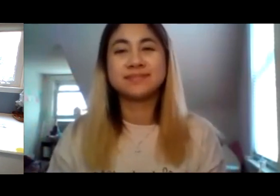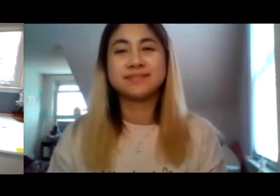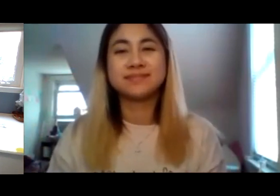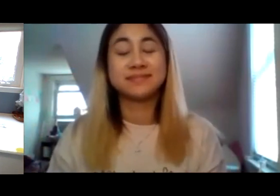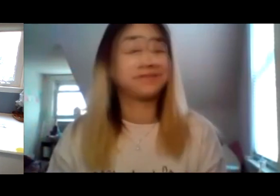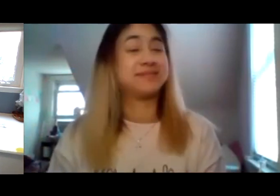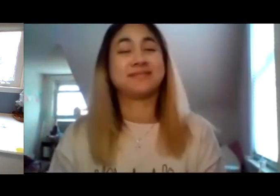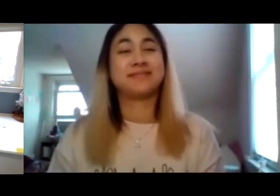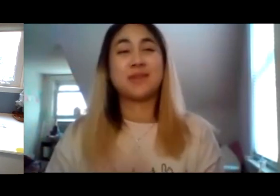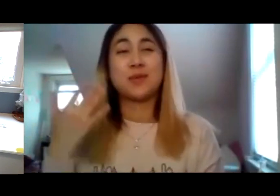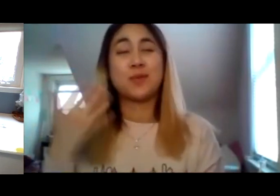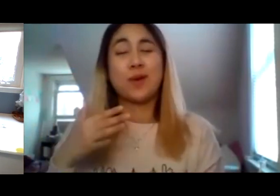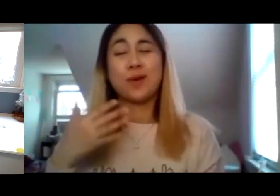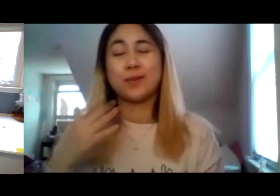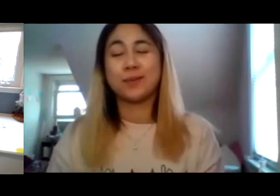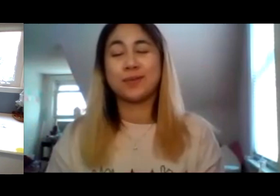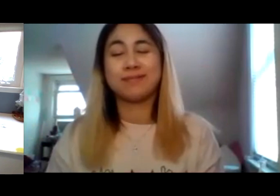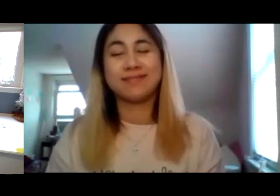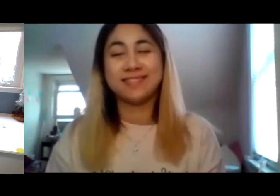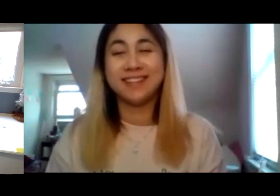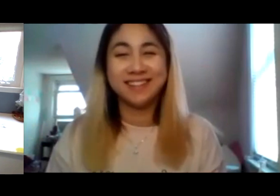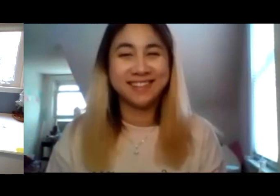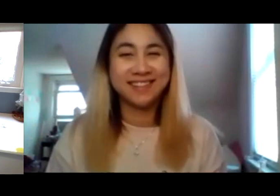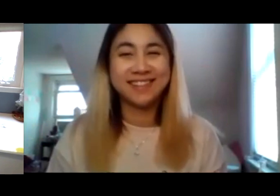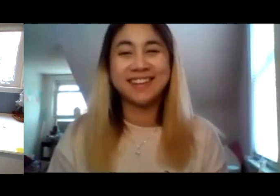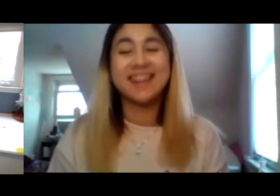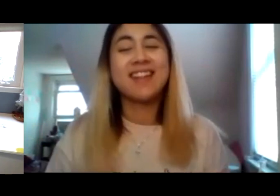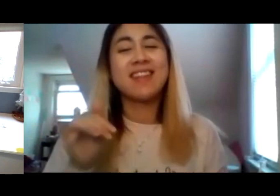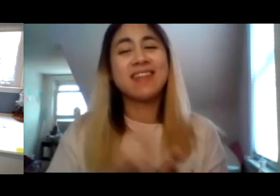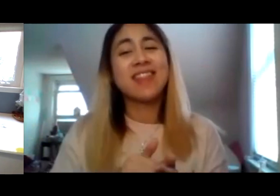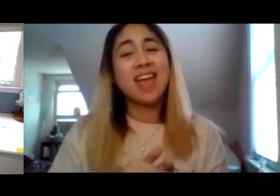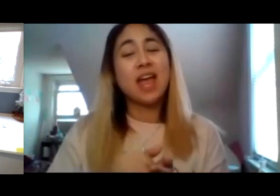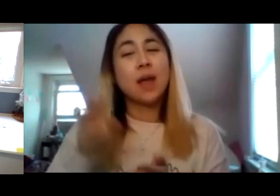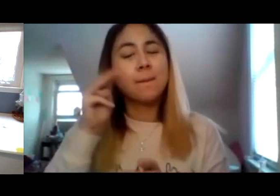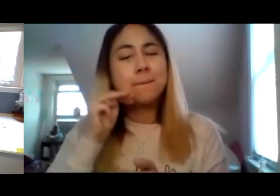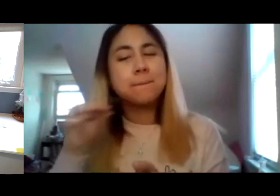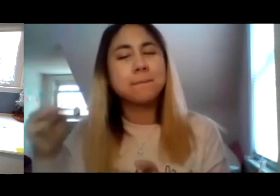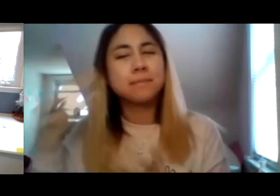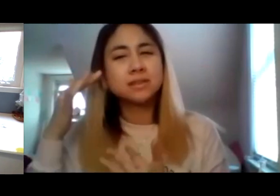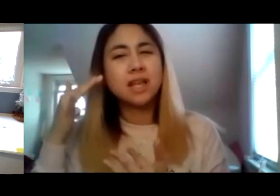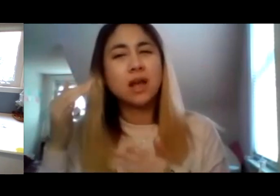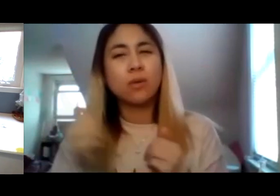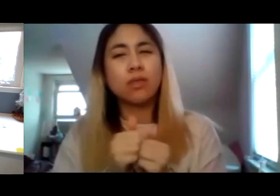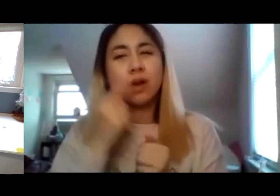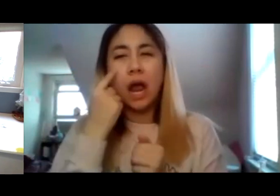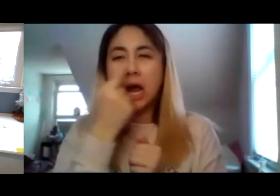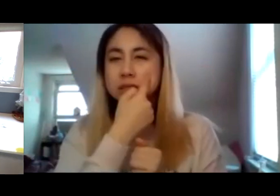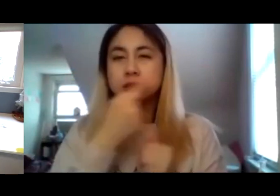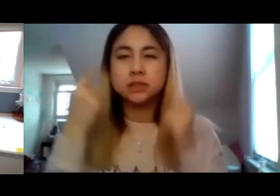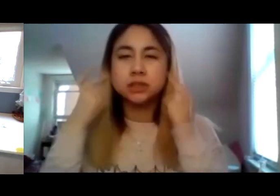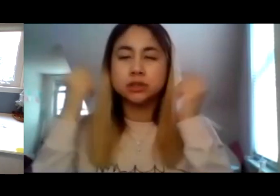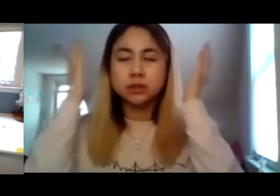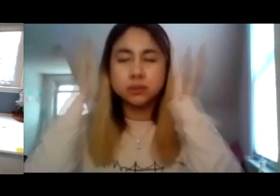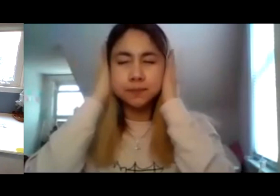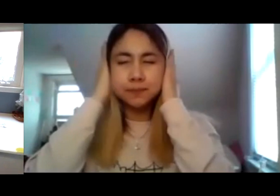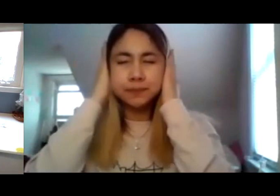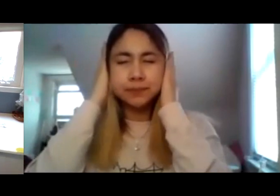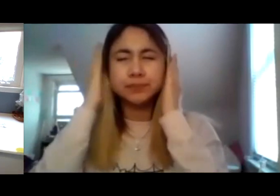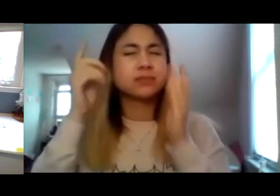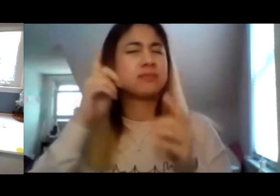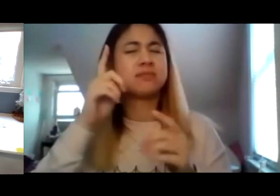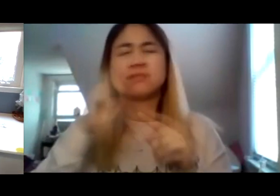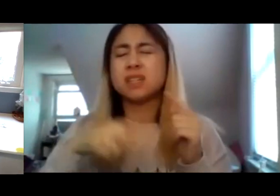So, whoa. So with that humming sound with our eyes and ears closed, we don't see anything, we don't